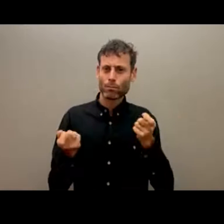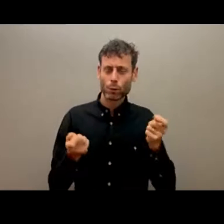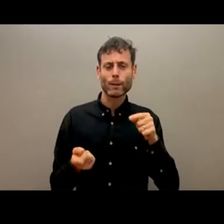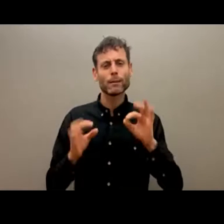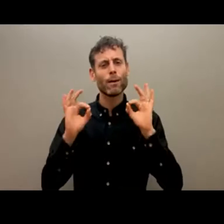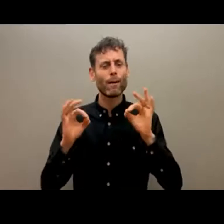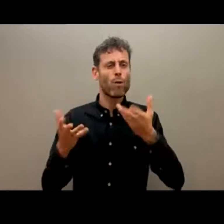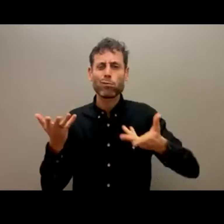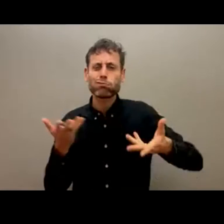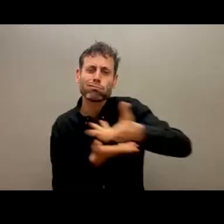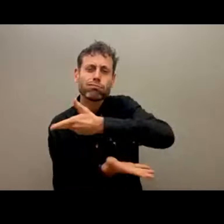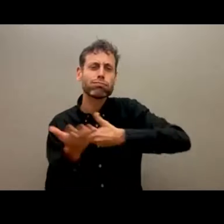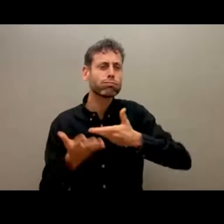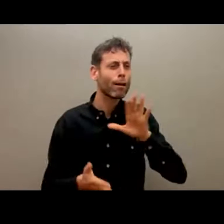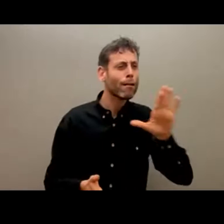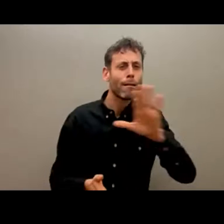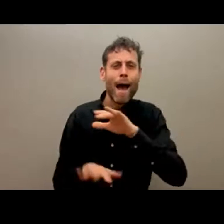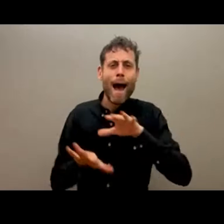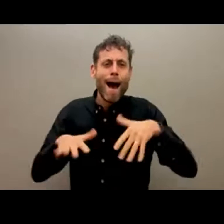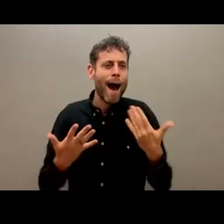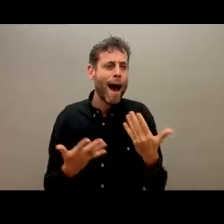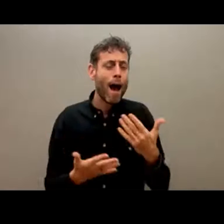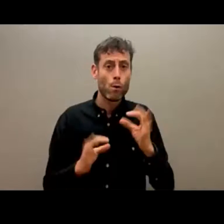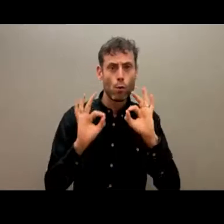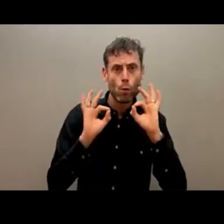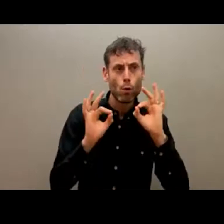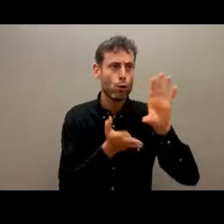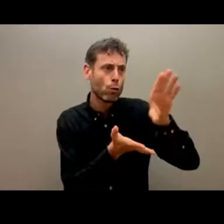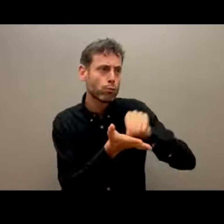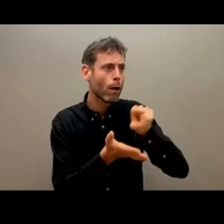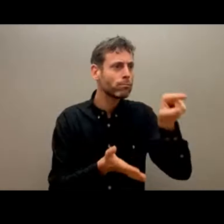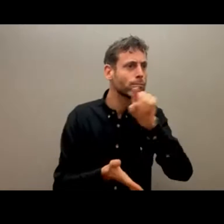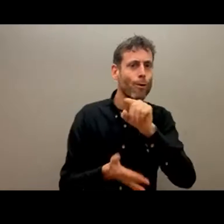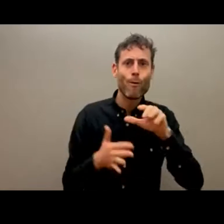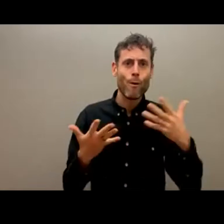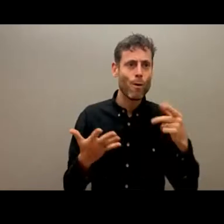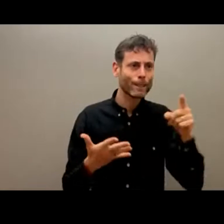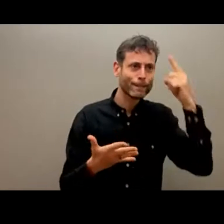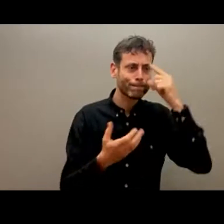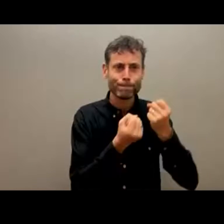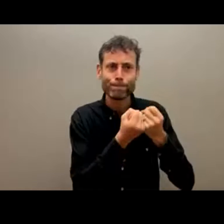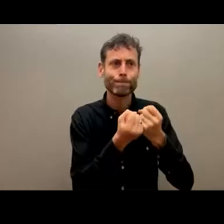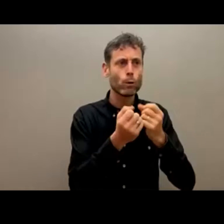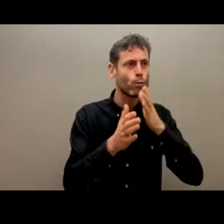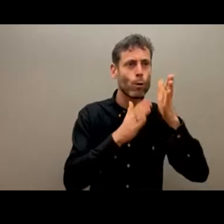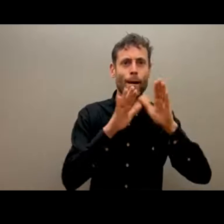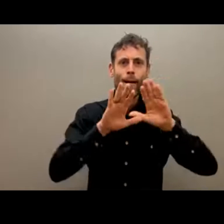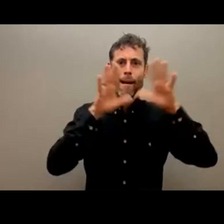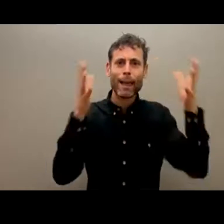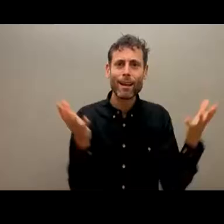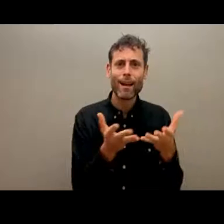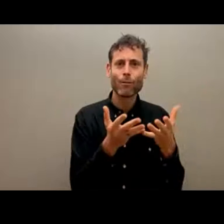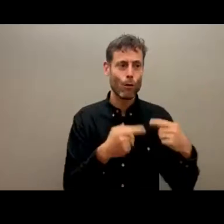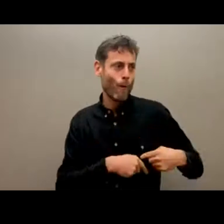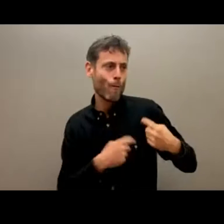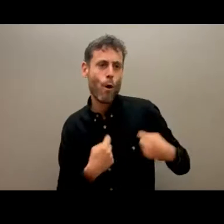is happening in terms of good practice in international volunteering. And also just to celebrate and just to acknowledge and to recognise